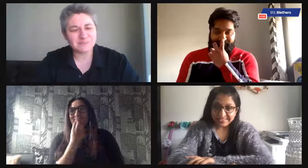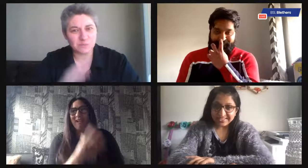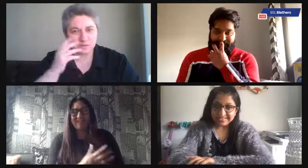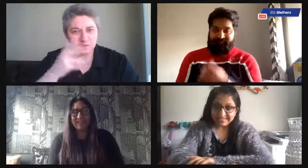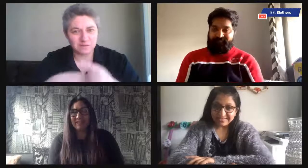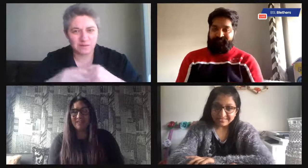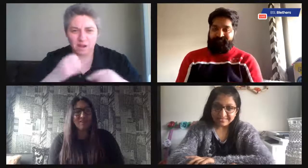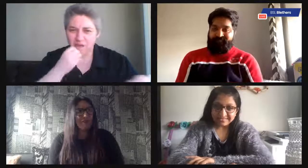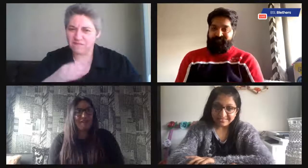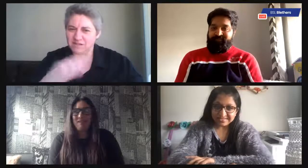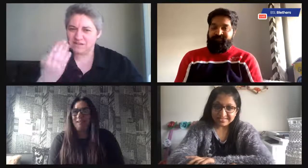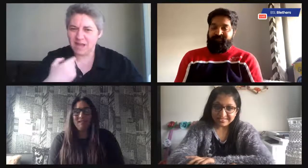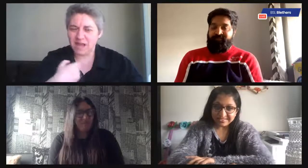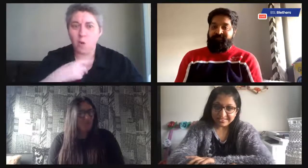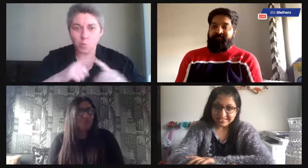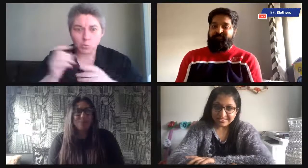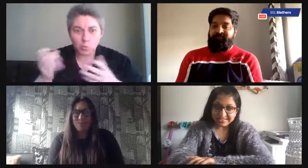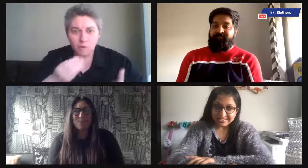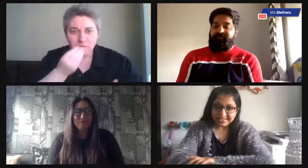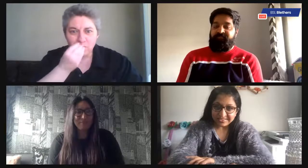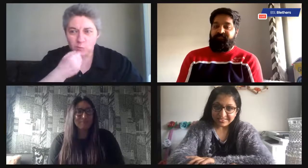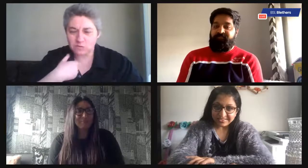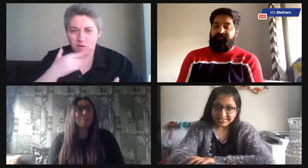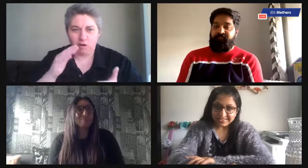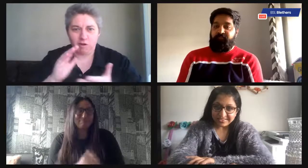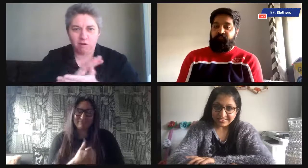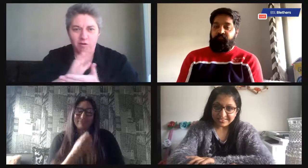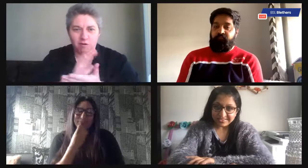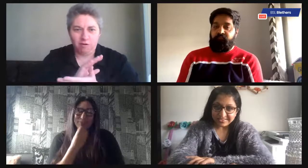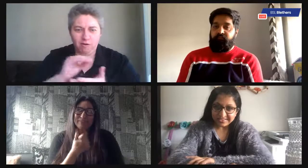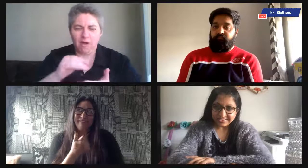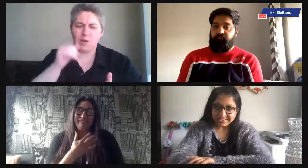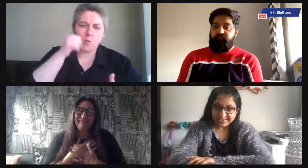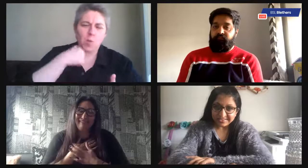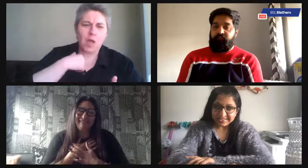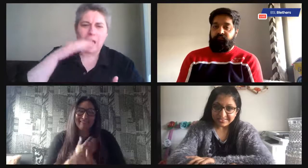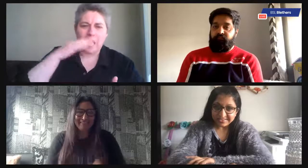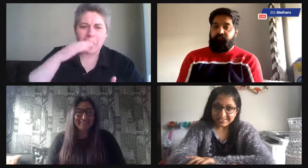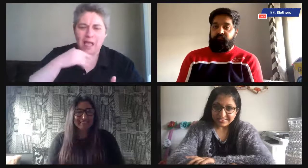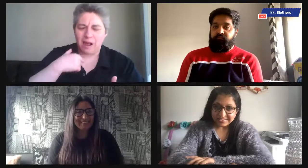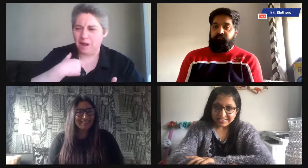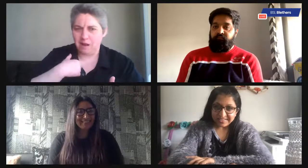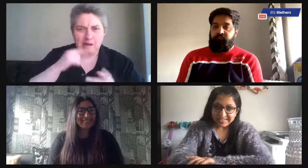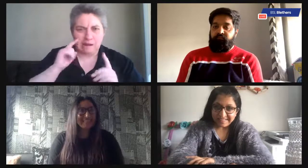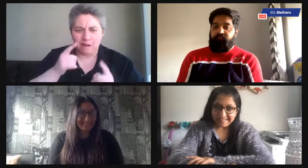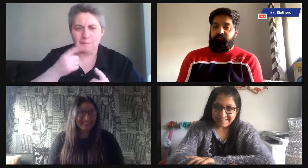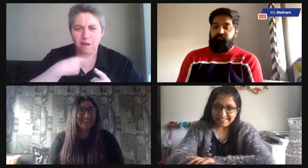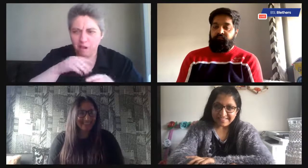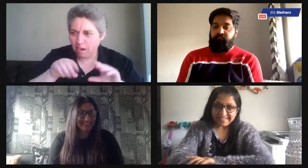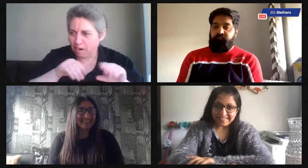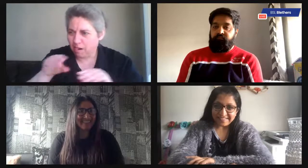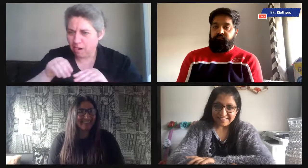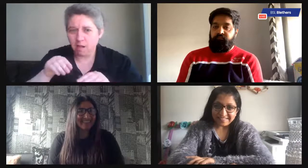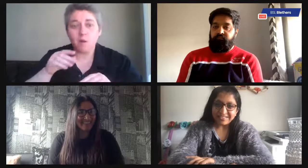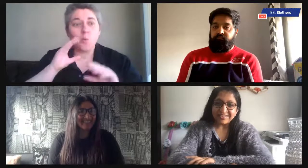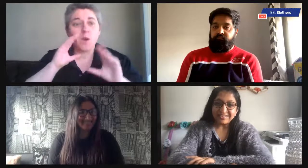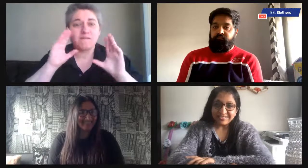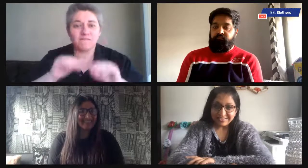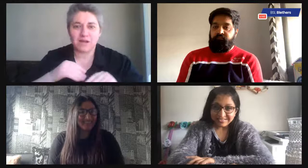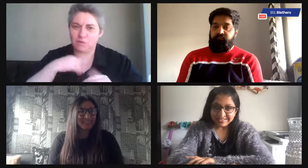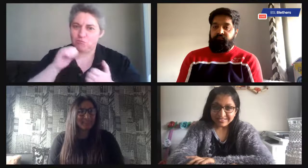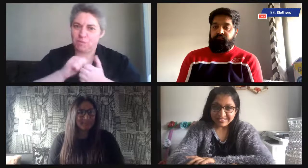right, Avro. Absolutely. Oh, what a woman. And I saw the food and it was amazing. And I knew it was